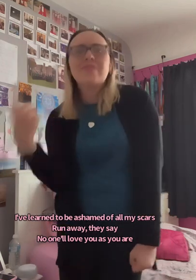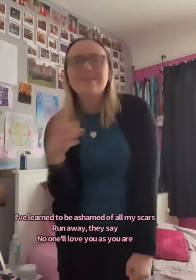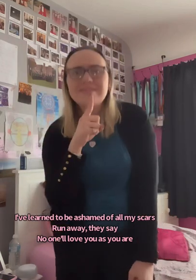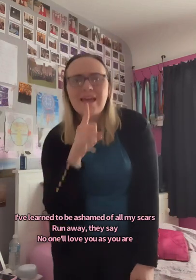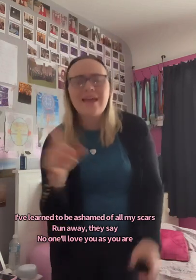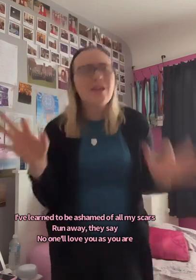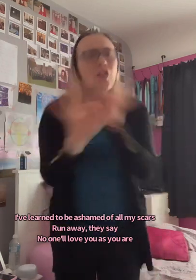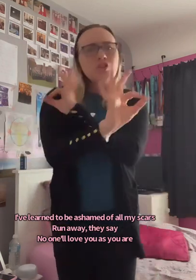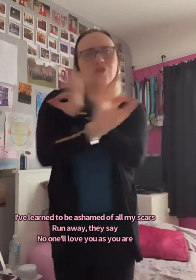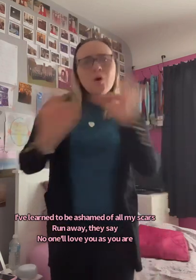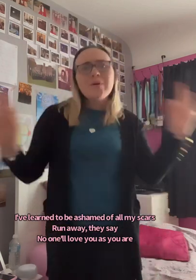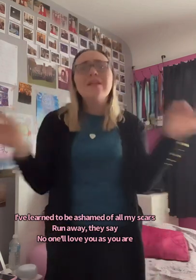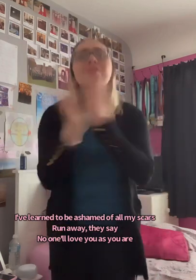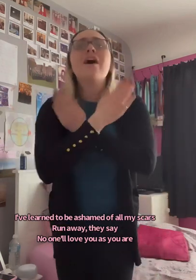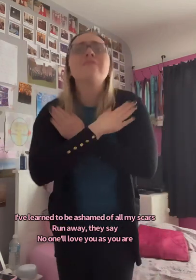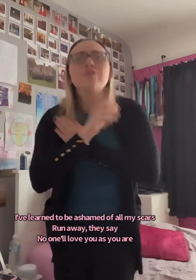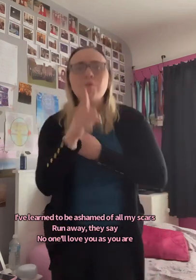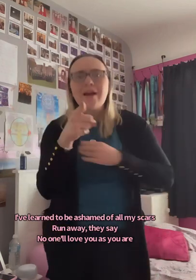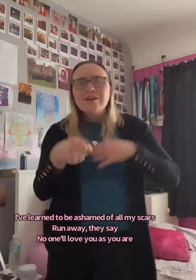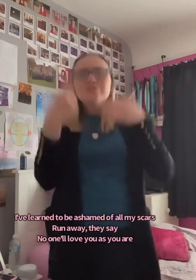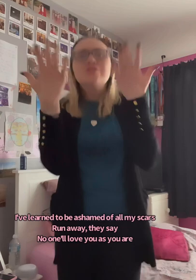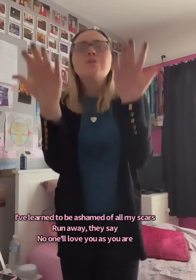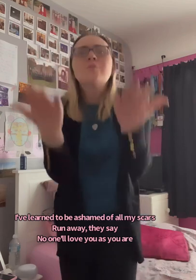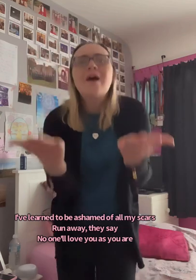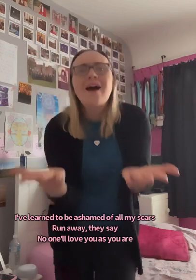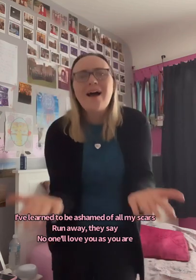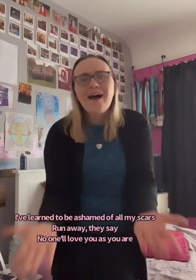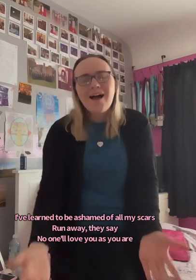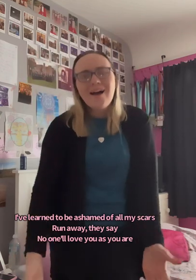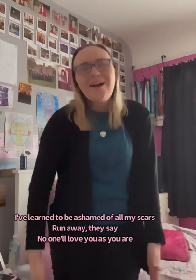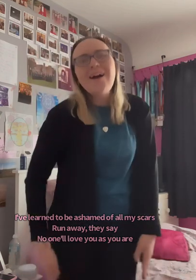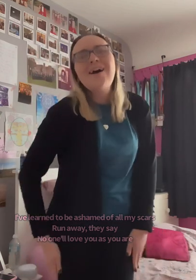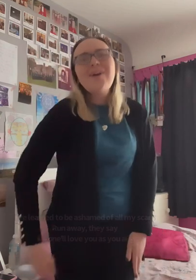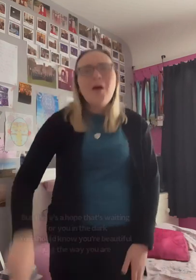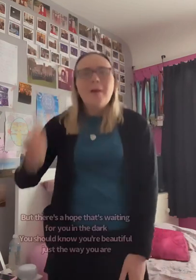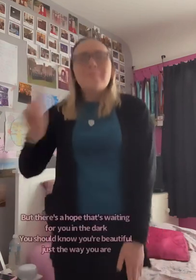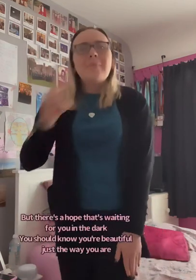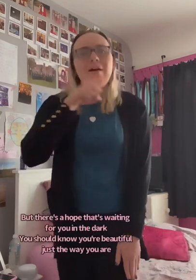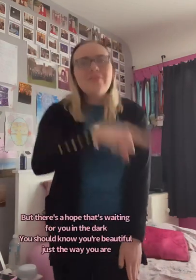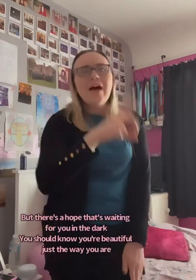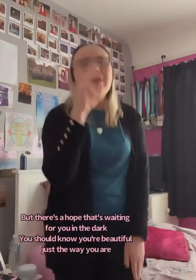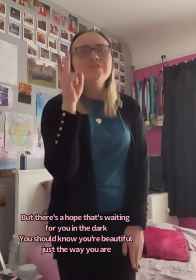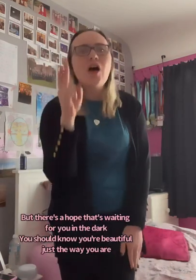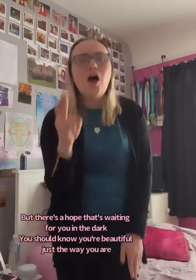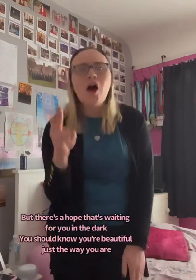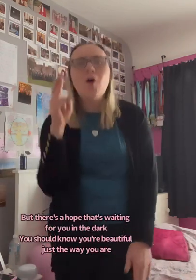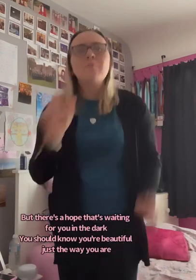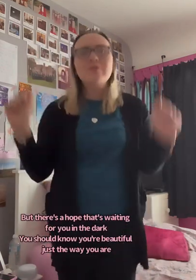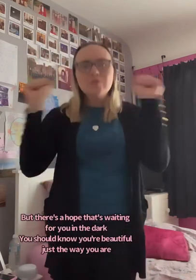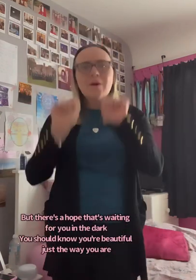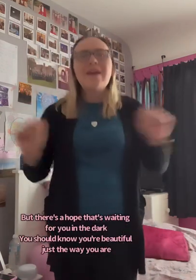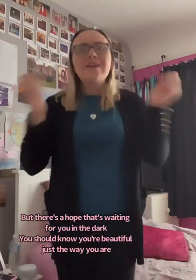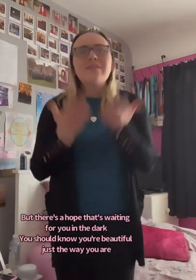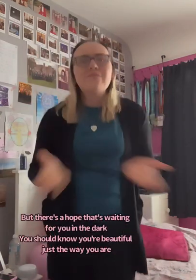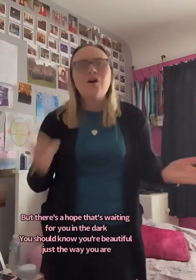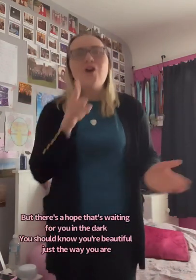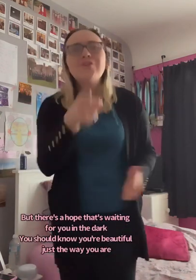they say, no one will love you as you are. But there's a hope that's waiting for